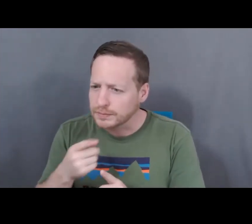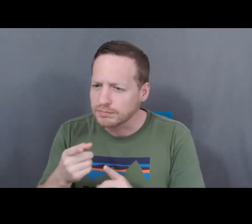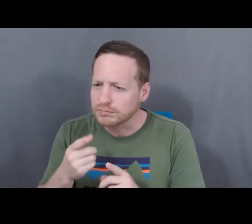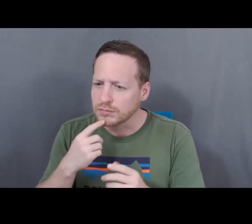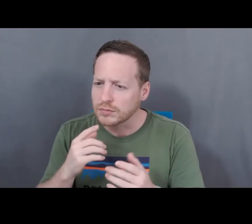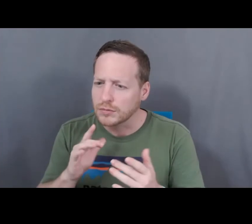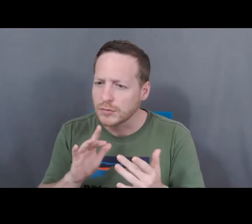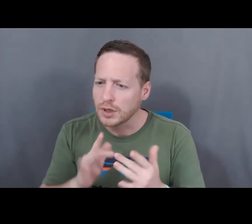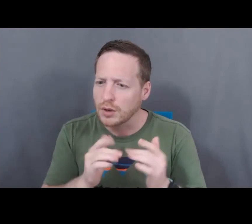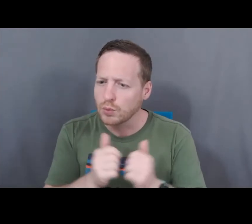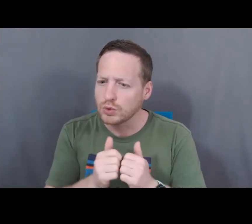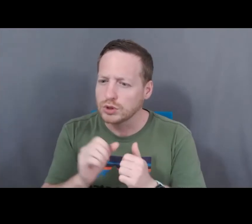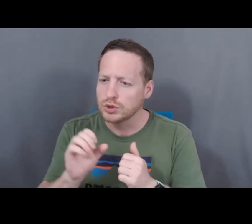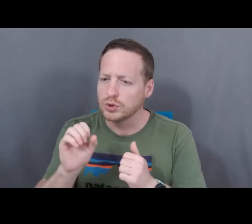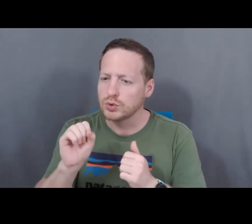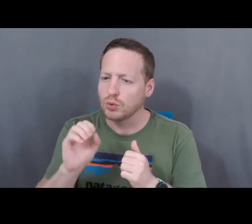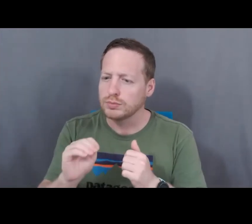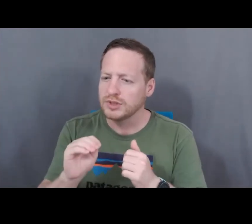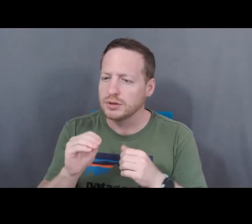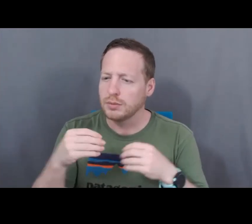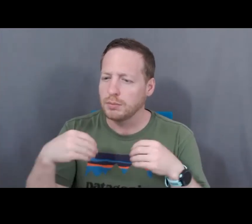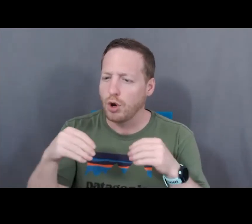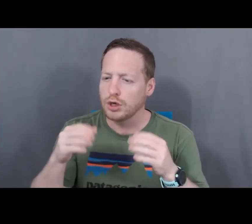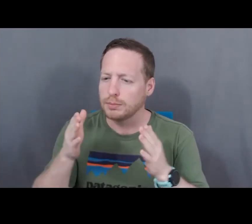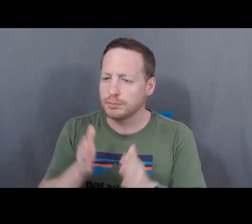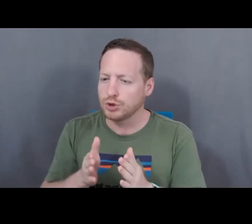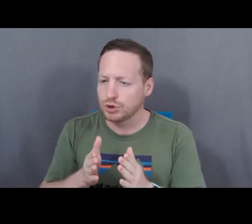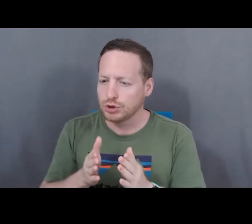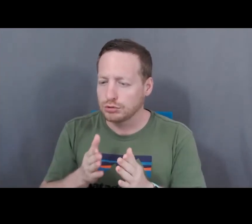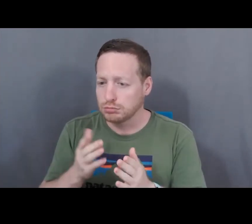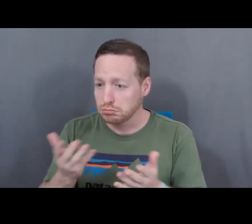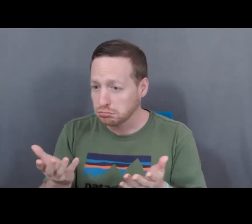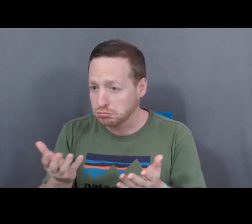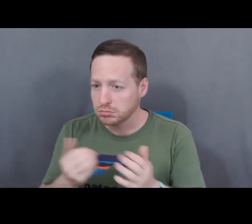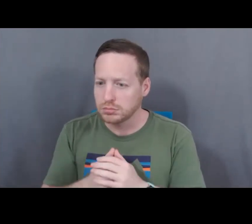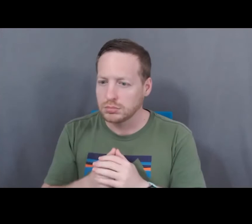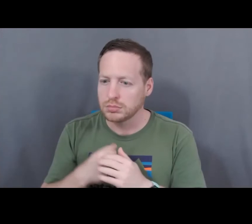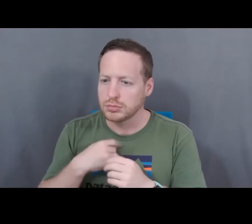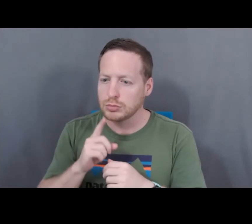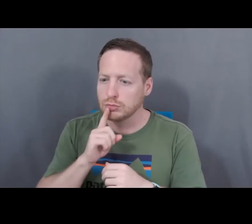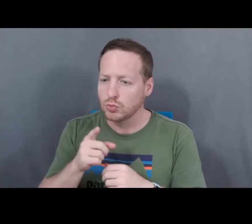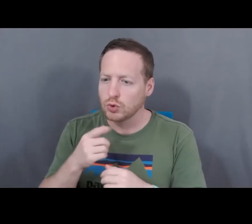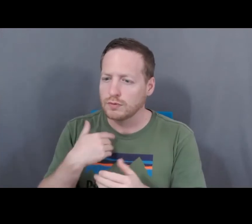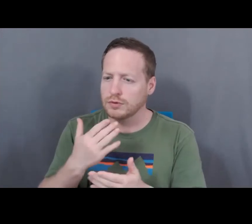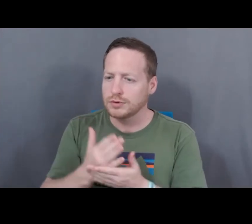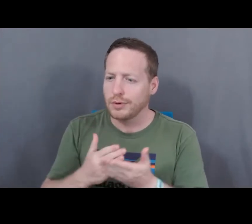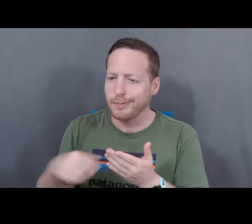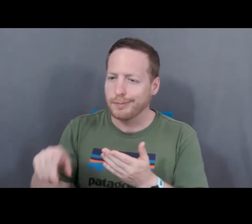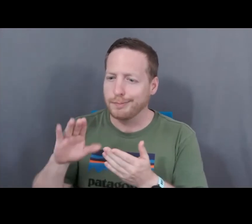Slezak, who's saying, what about connecting with a social media marketing person? I'm sure